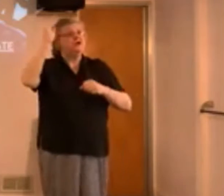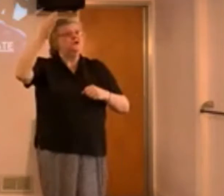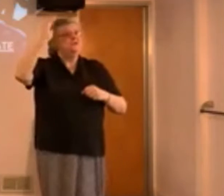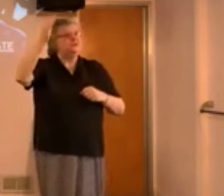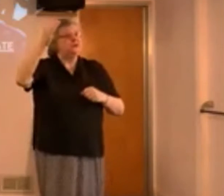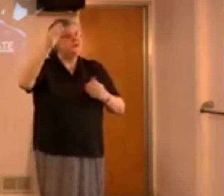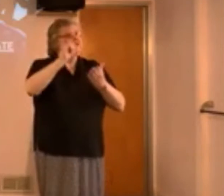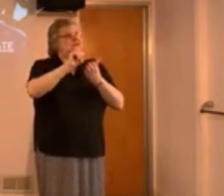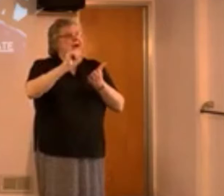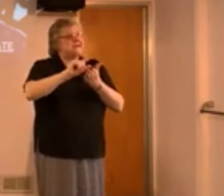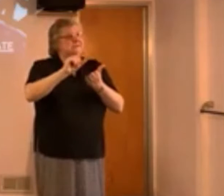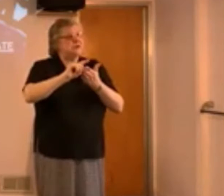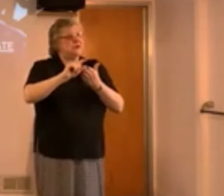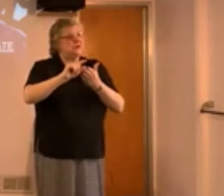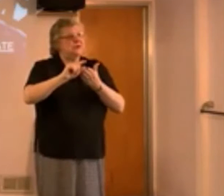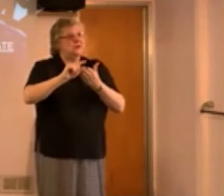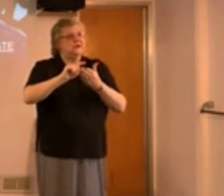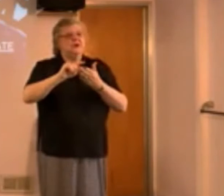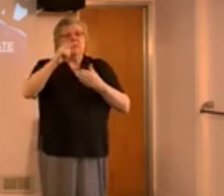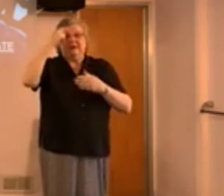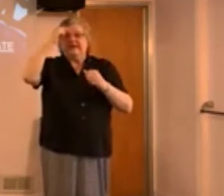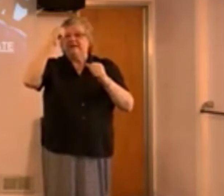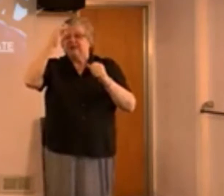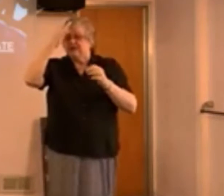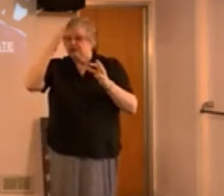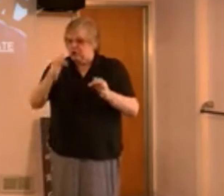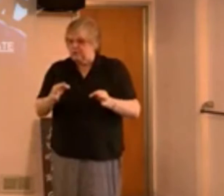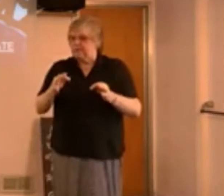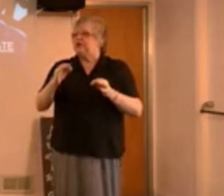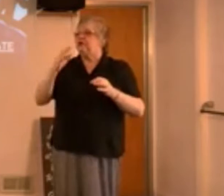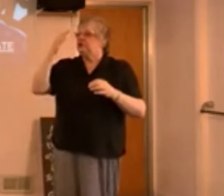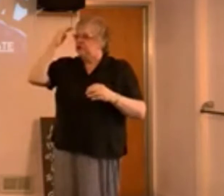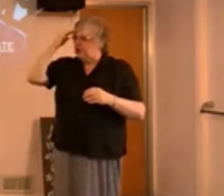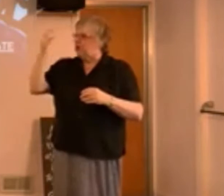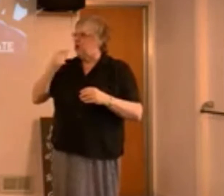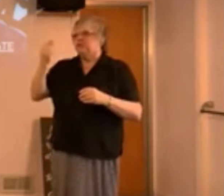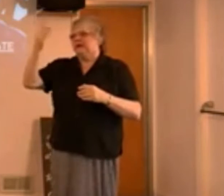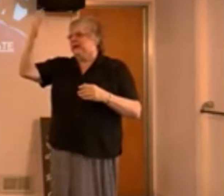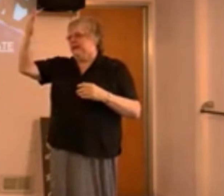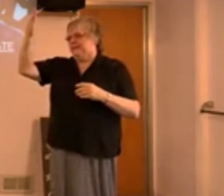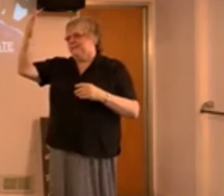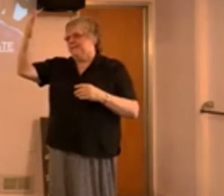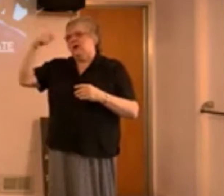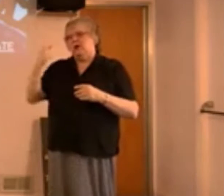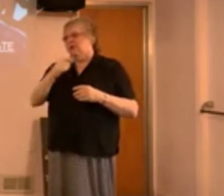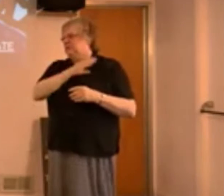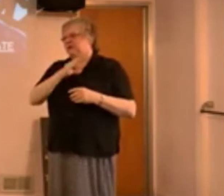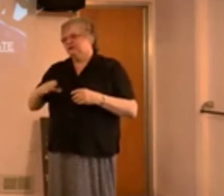of the gospel. We need to determine to know nothing among our people here but Christ,